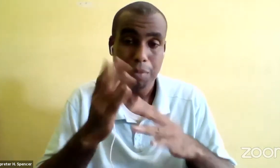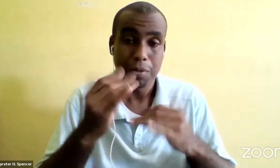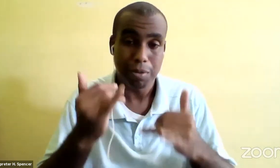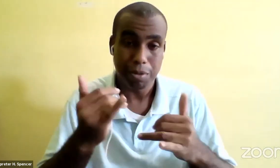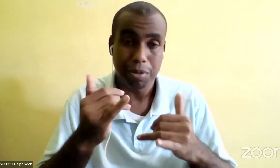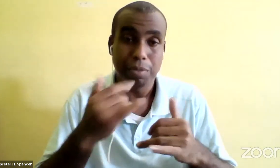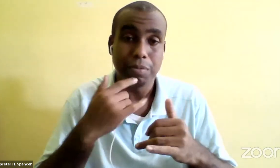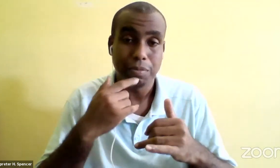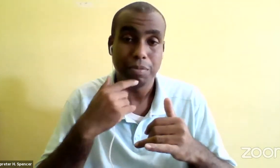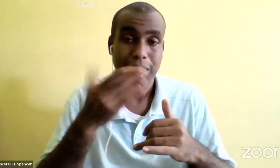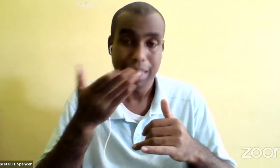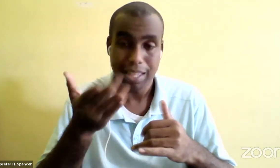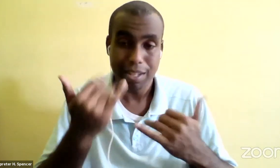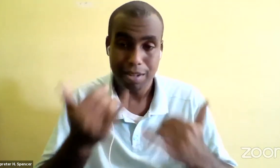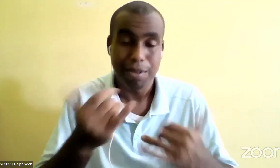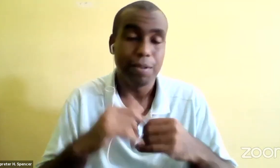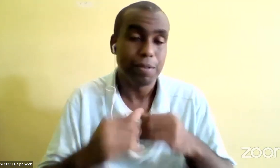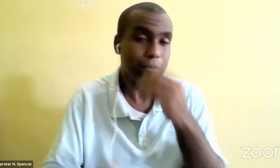slideshow.